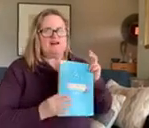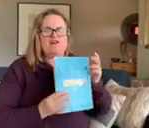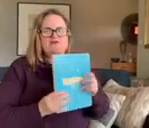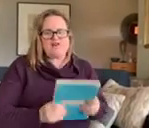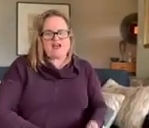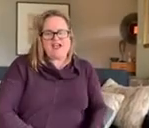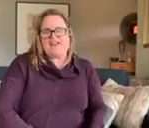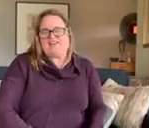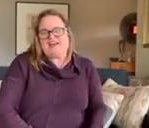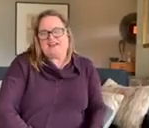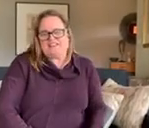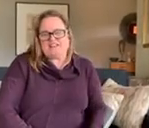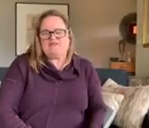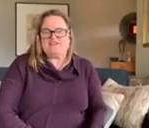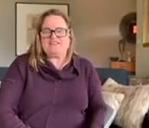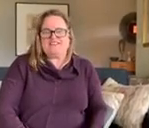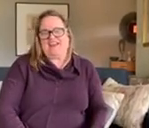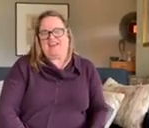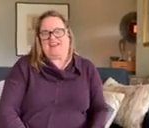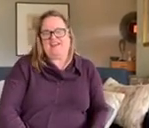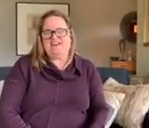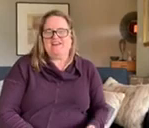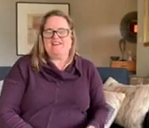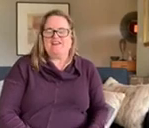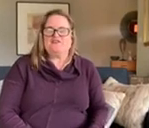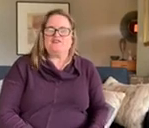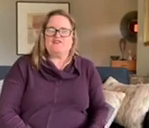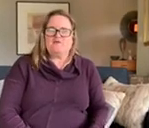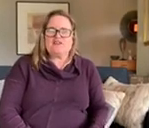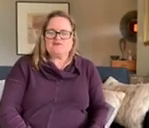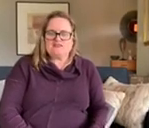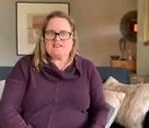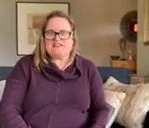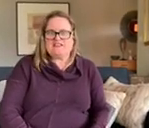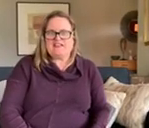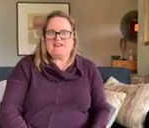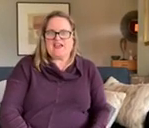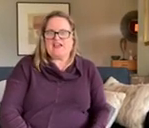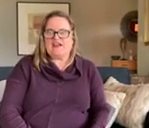All right, that's it for today. Thank you so much for listening, and I